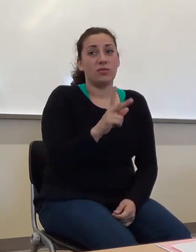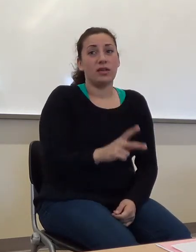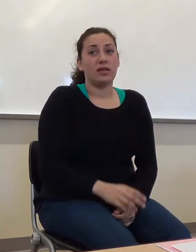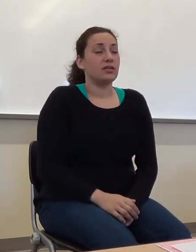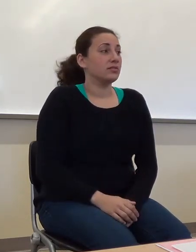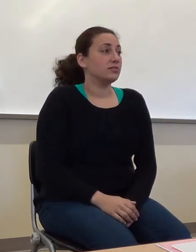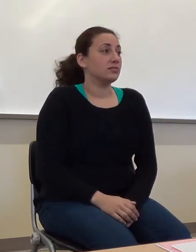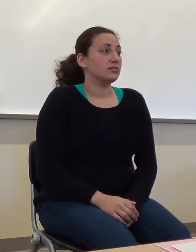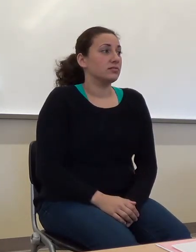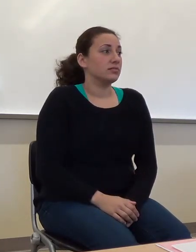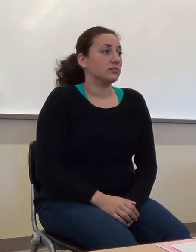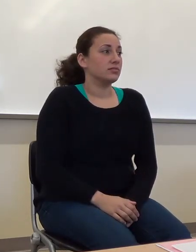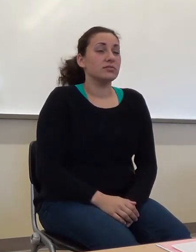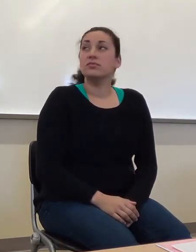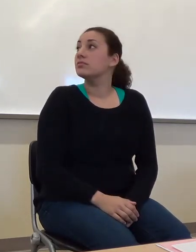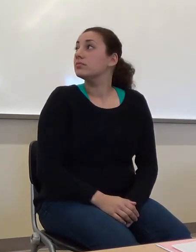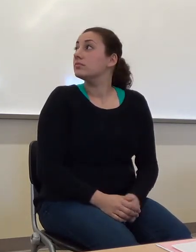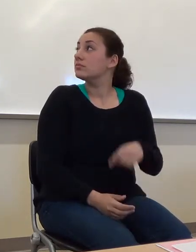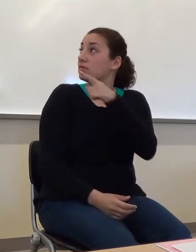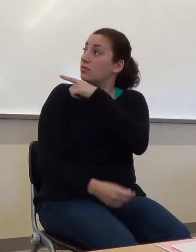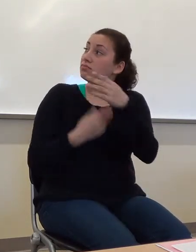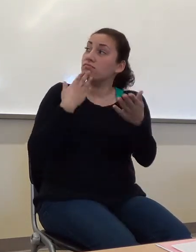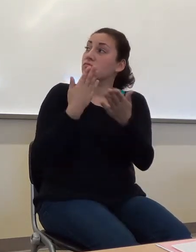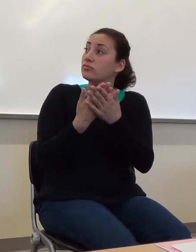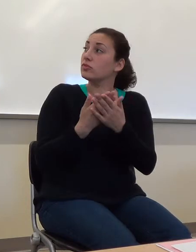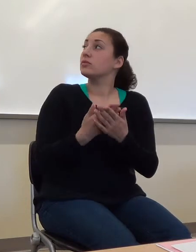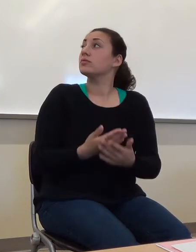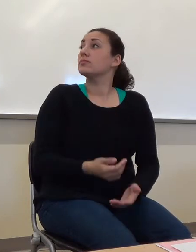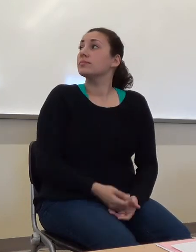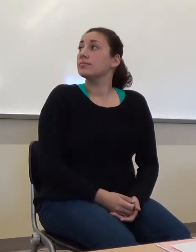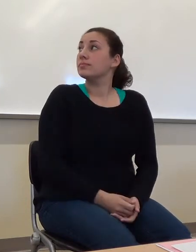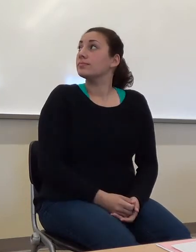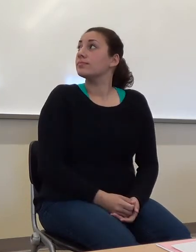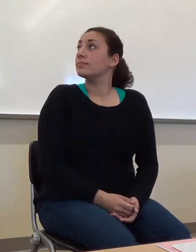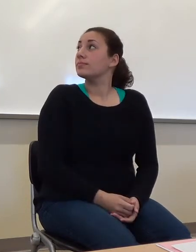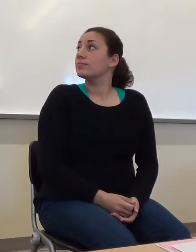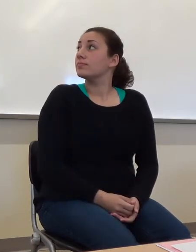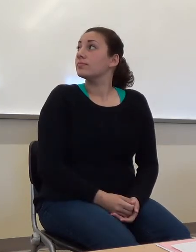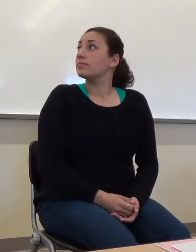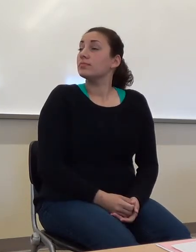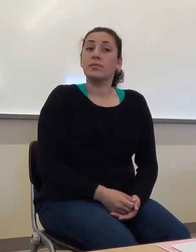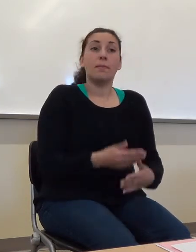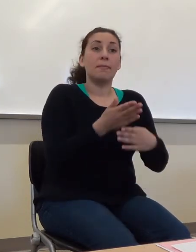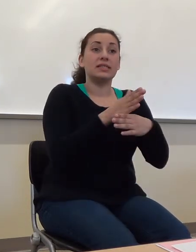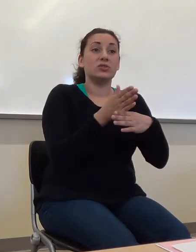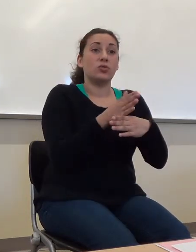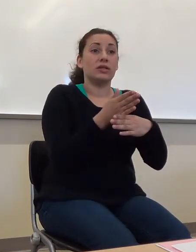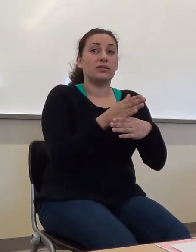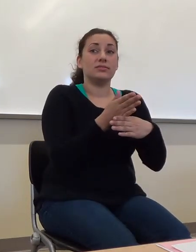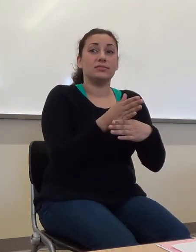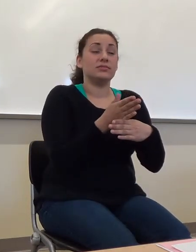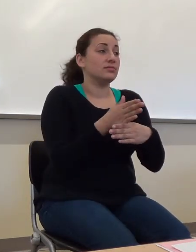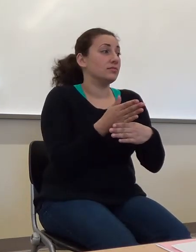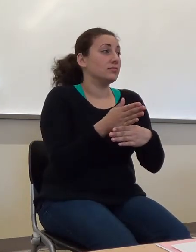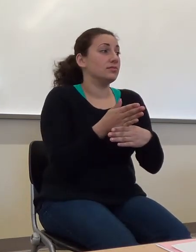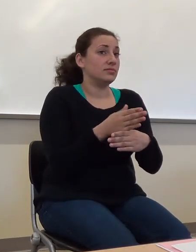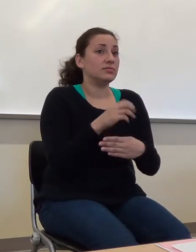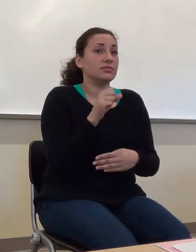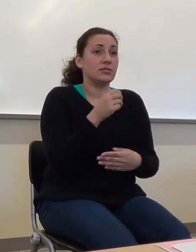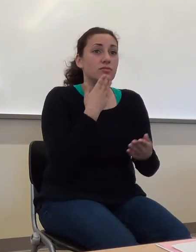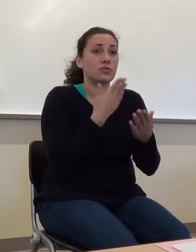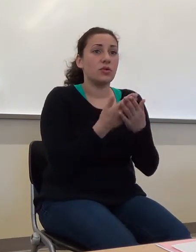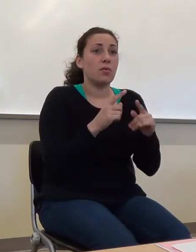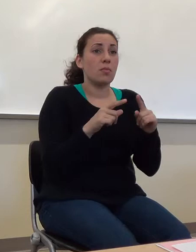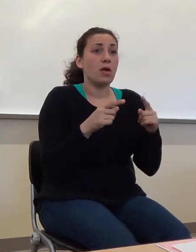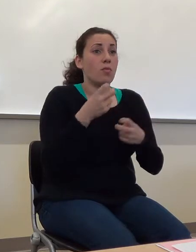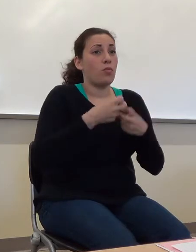means. This is good. The person picked up the word part clue, but this is the